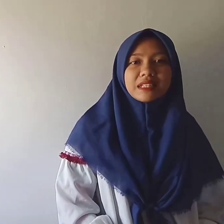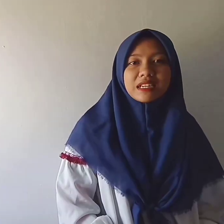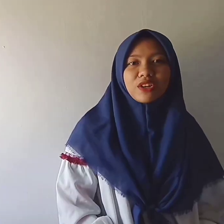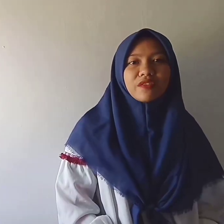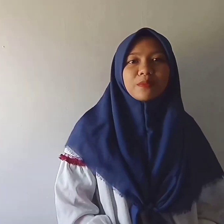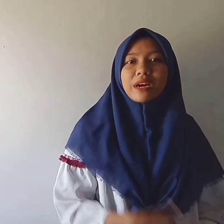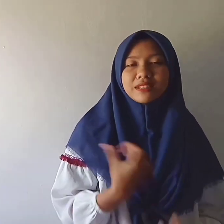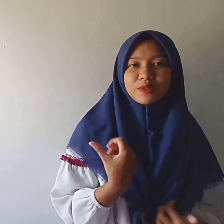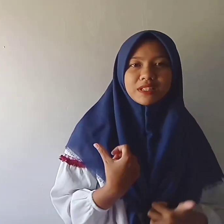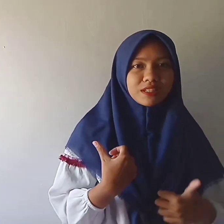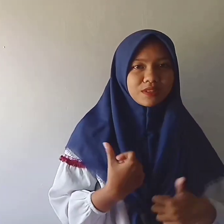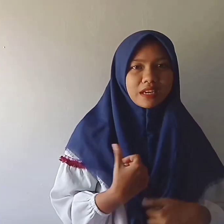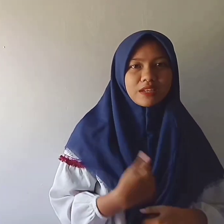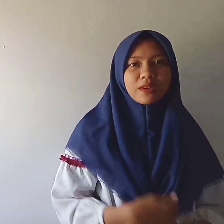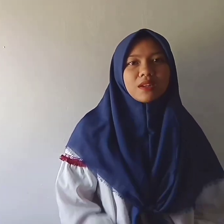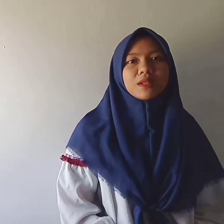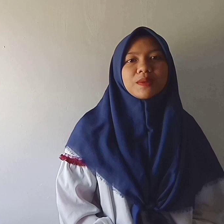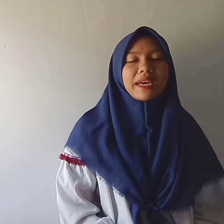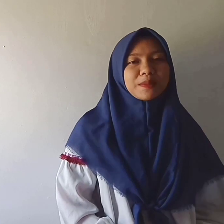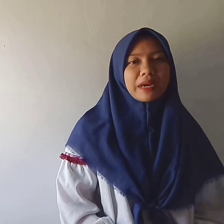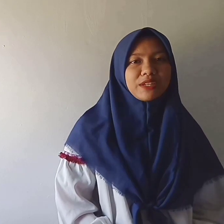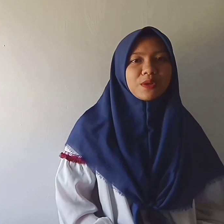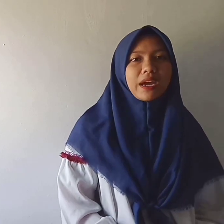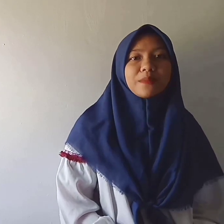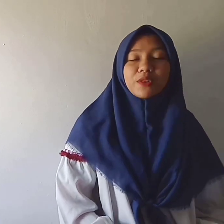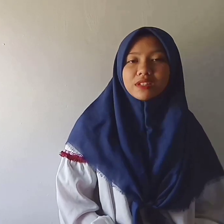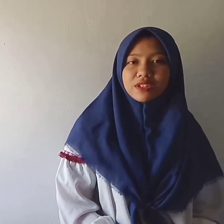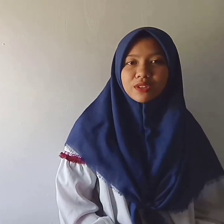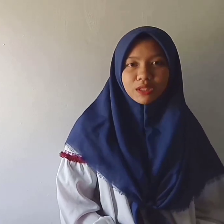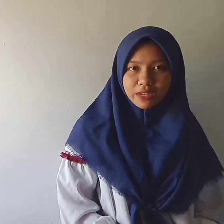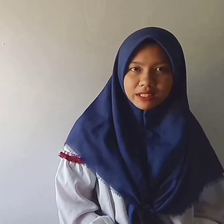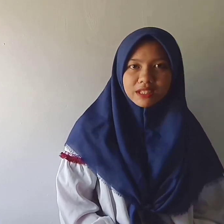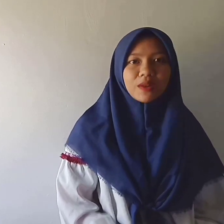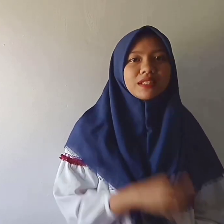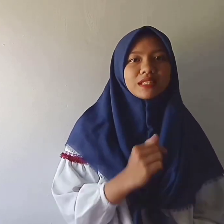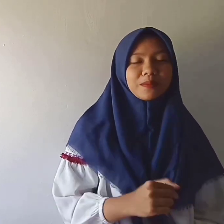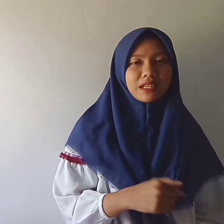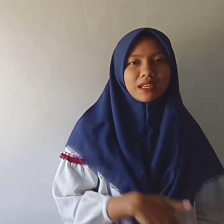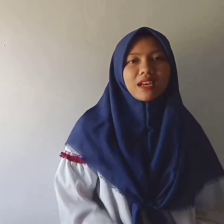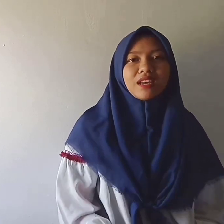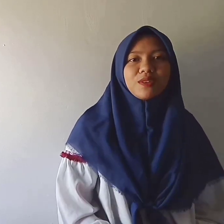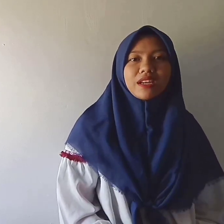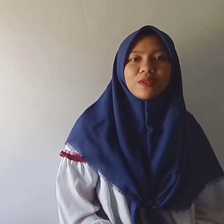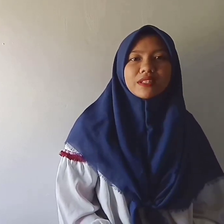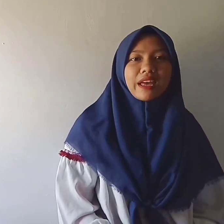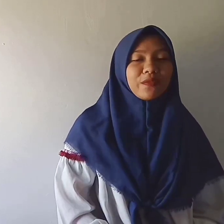Beside all of the practice we did today, you can also expand your and broaden your knowledge on this subject. You can use like